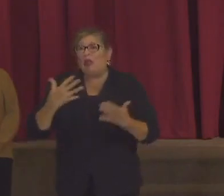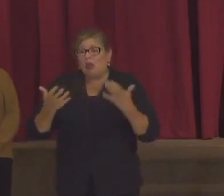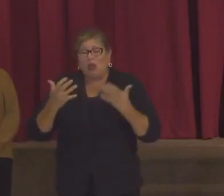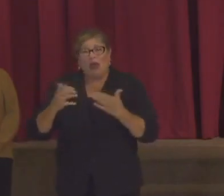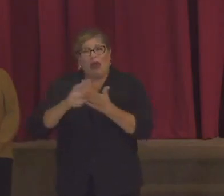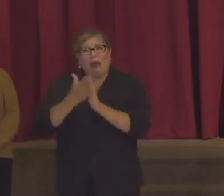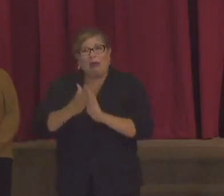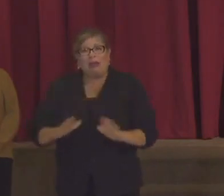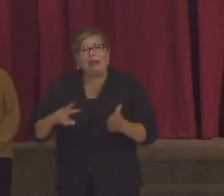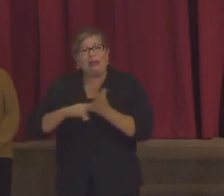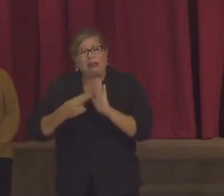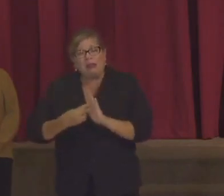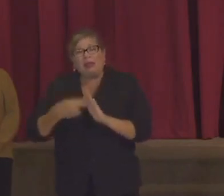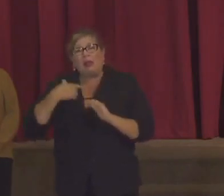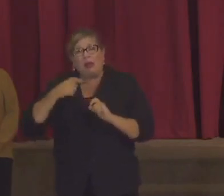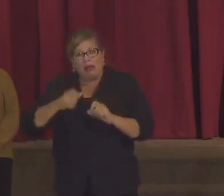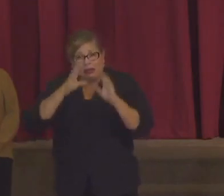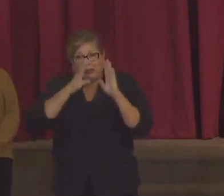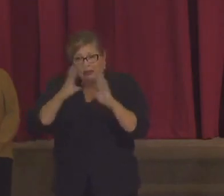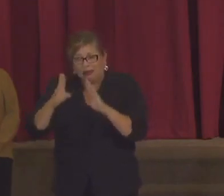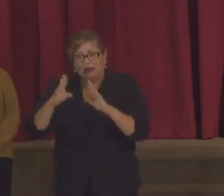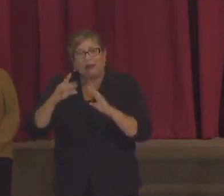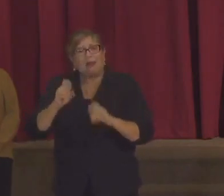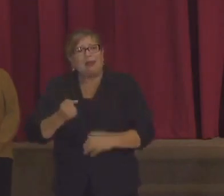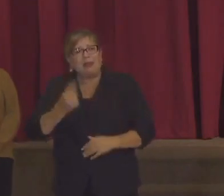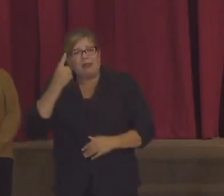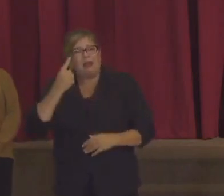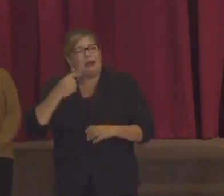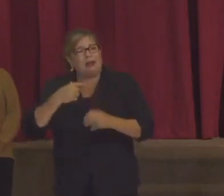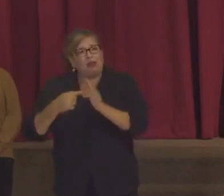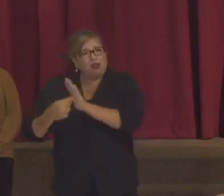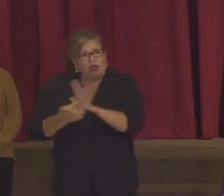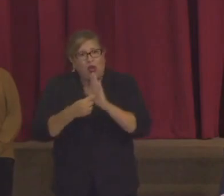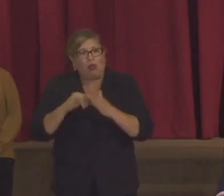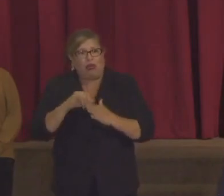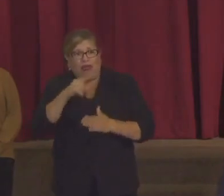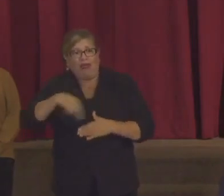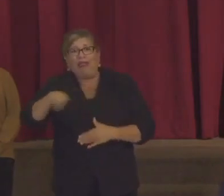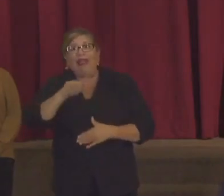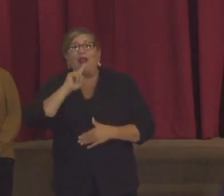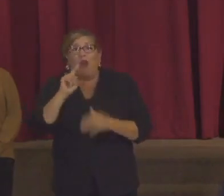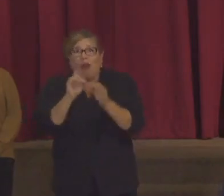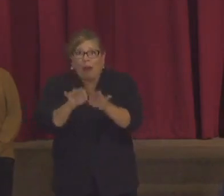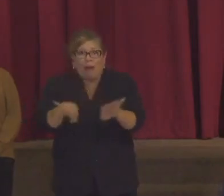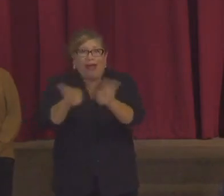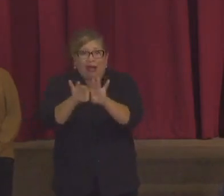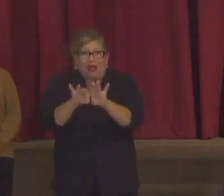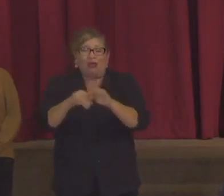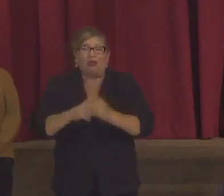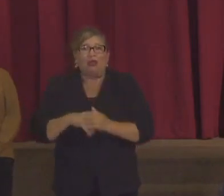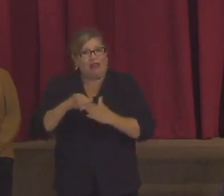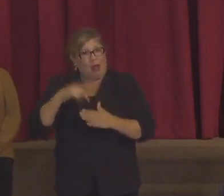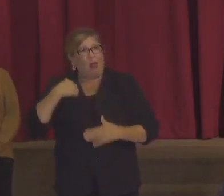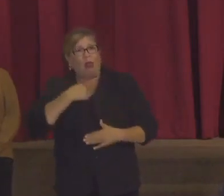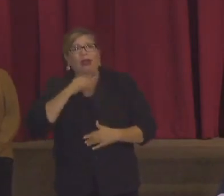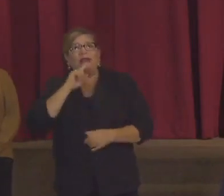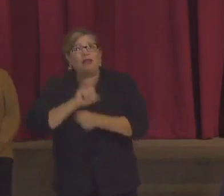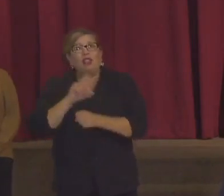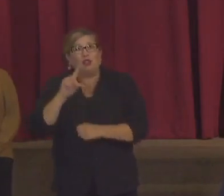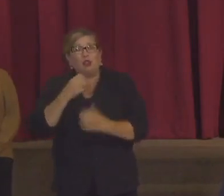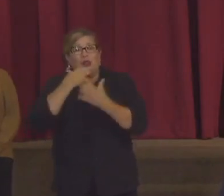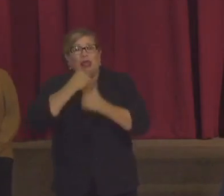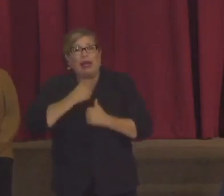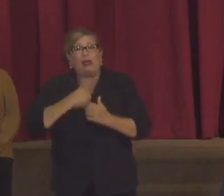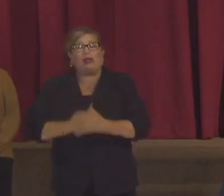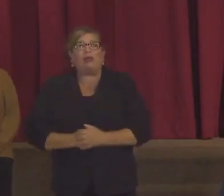matter and we care. And so for those of you that are out there protesting, I want you to